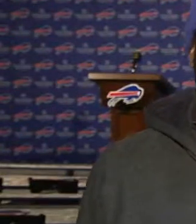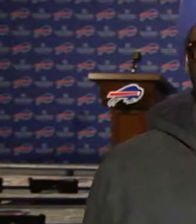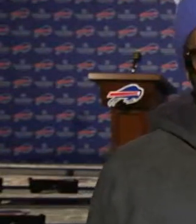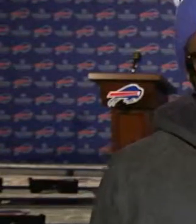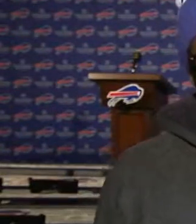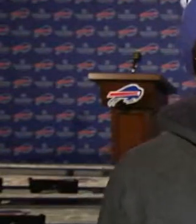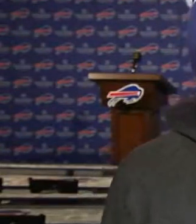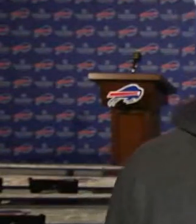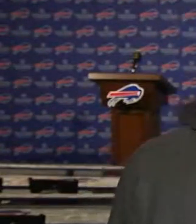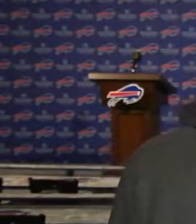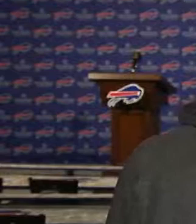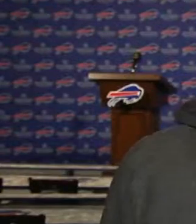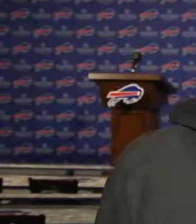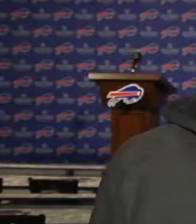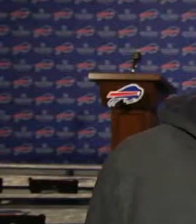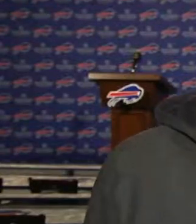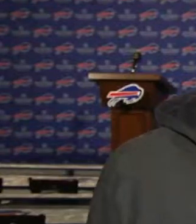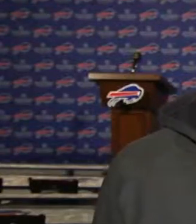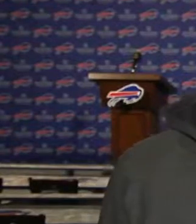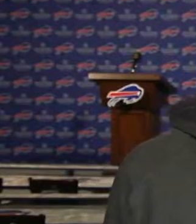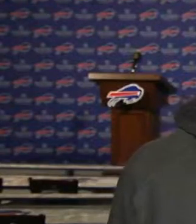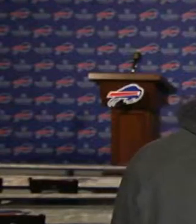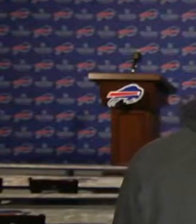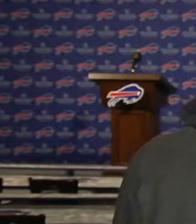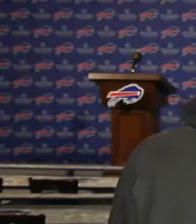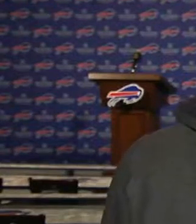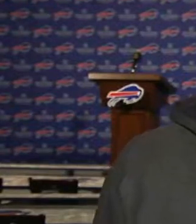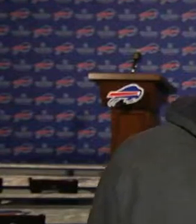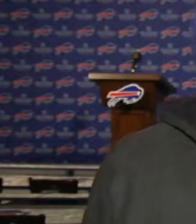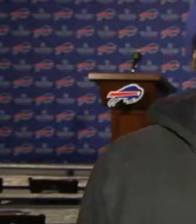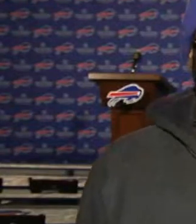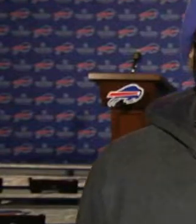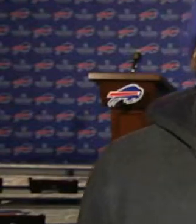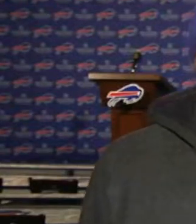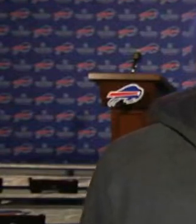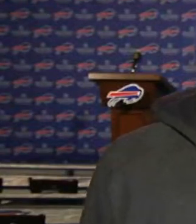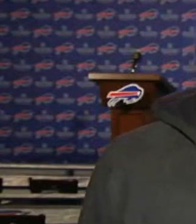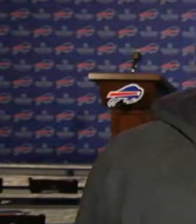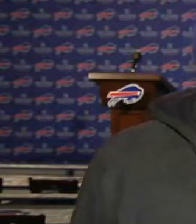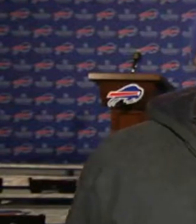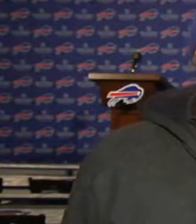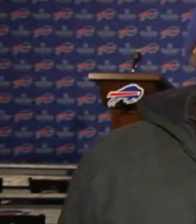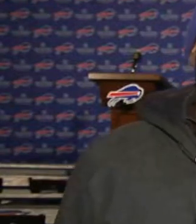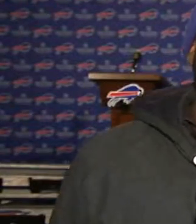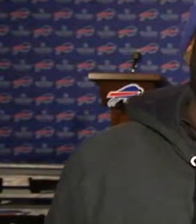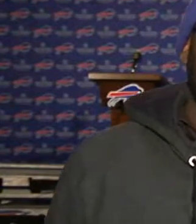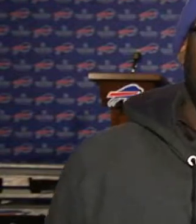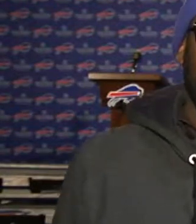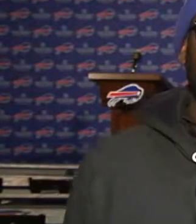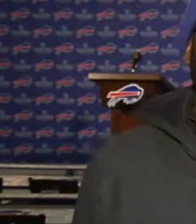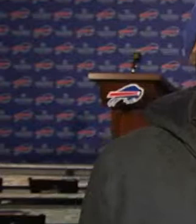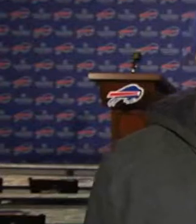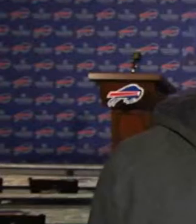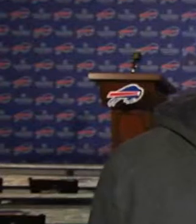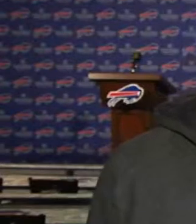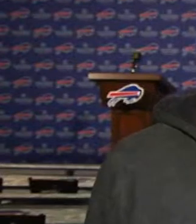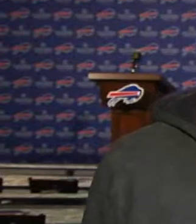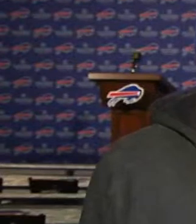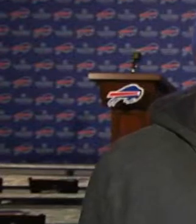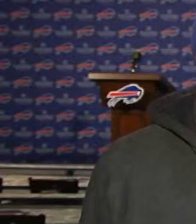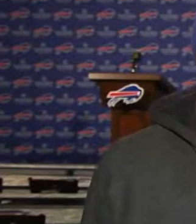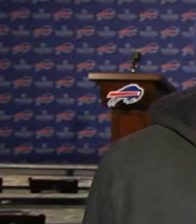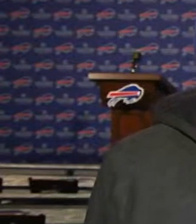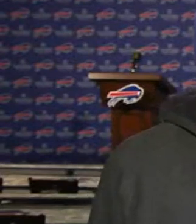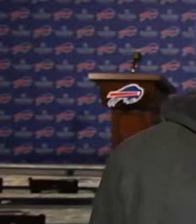brother, Danita Brown, Angela Brown, and you all know my brother Cornell Brown, who also was